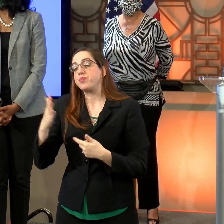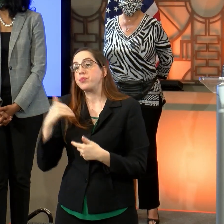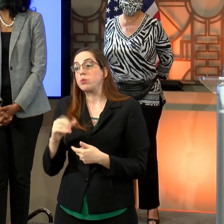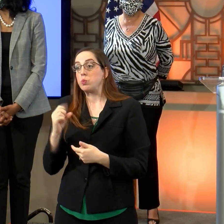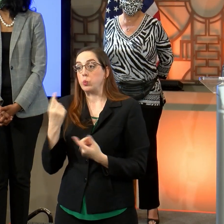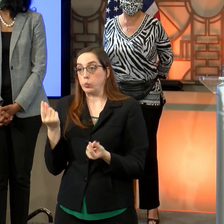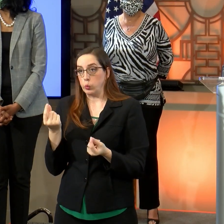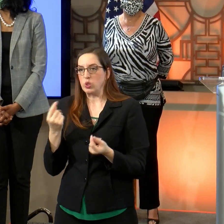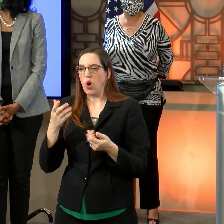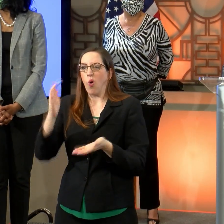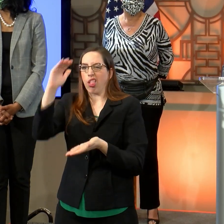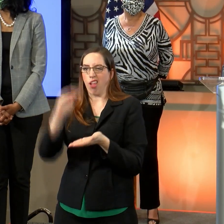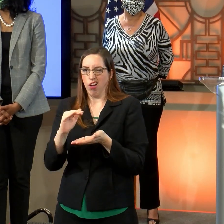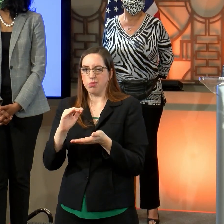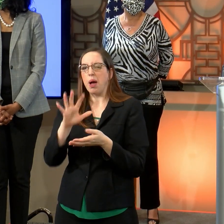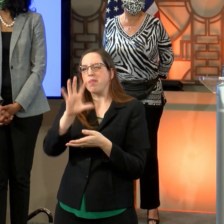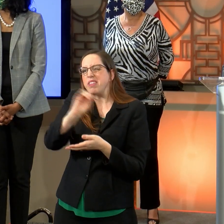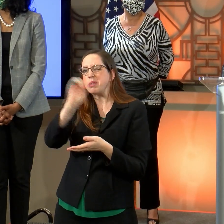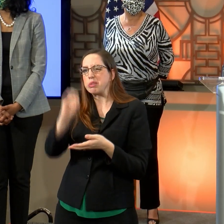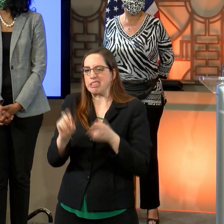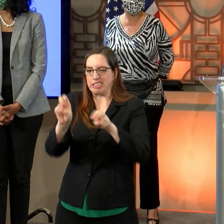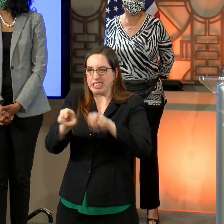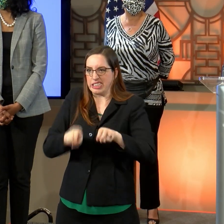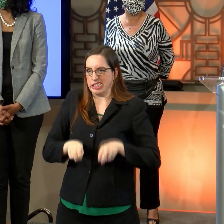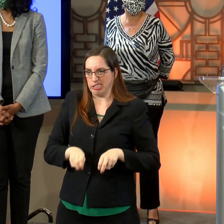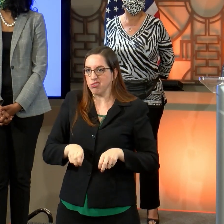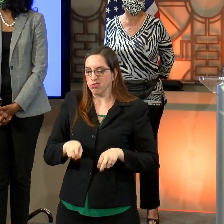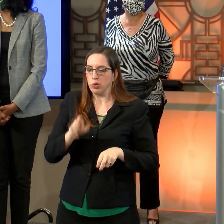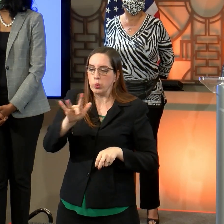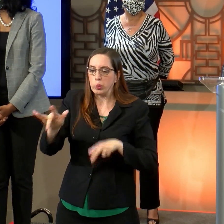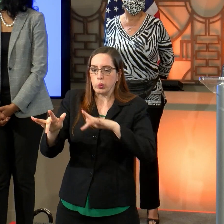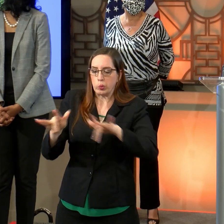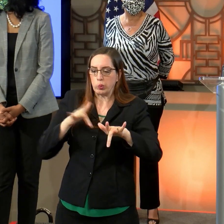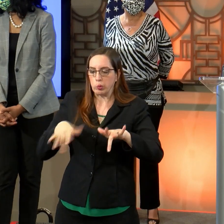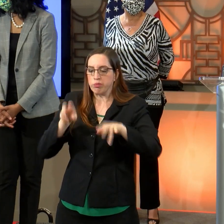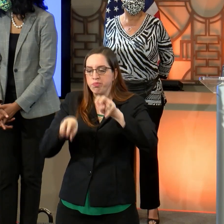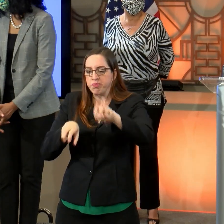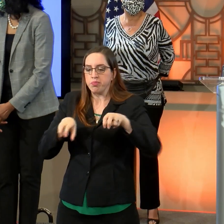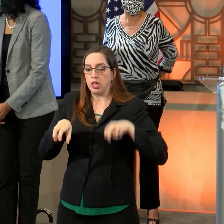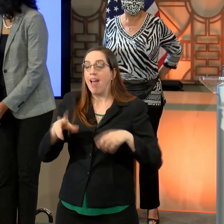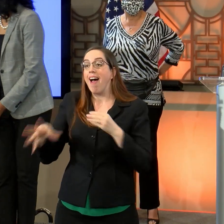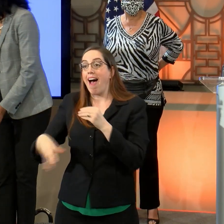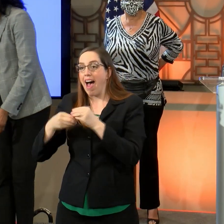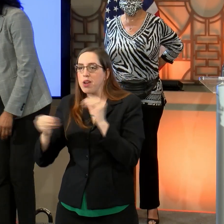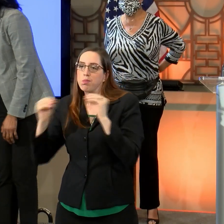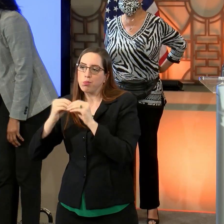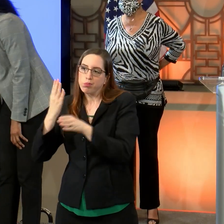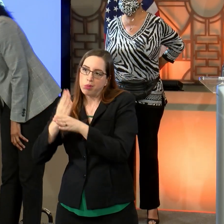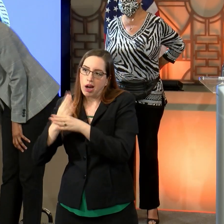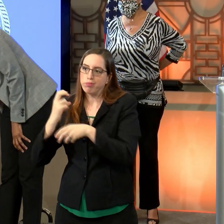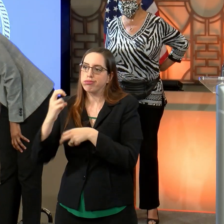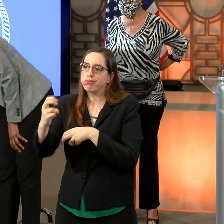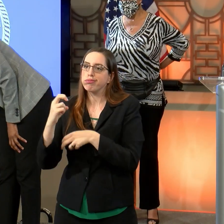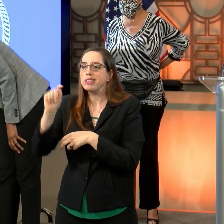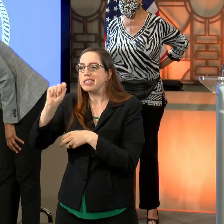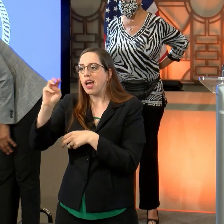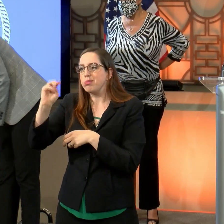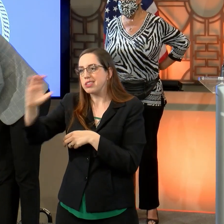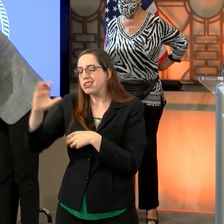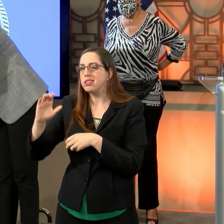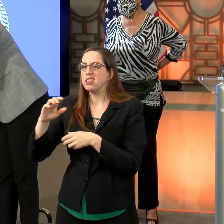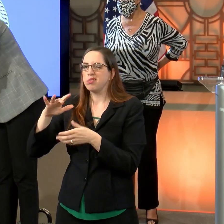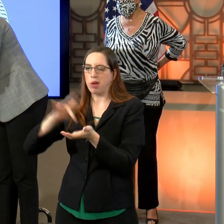So we've reduced seating about 50% on the buses. We've added buses to the TMC and other heavily traveled